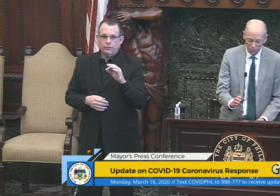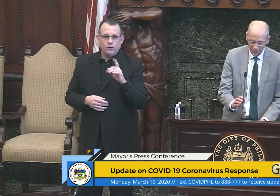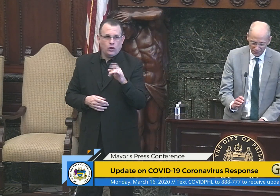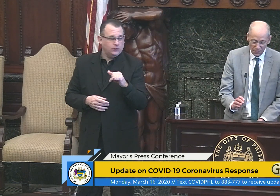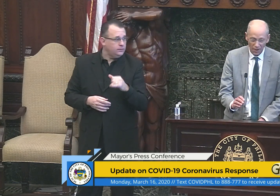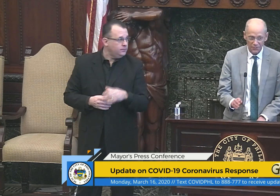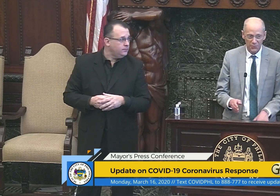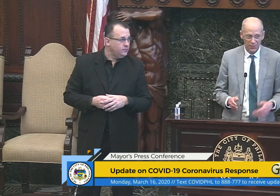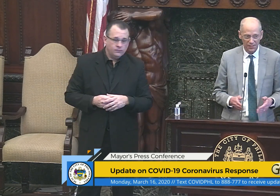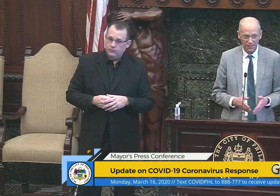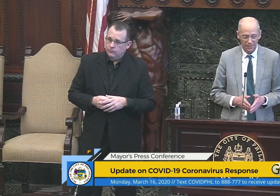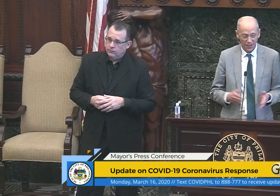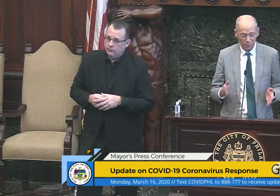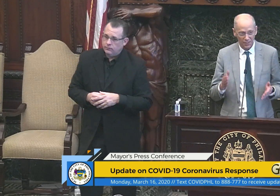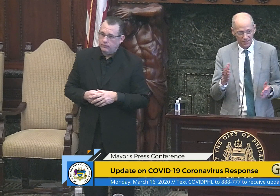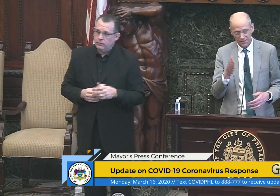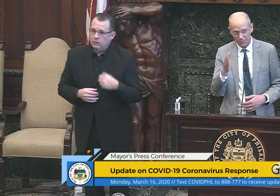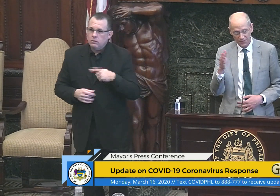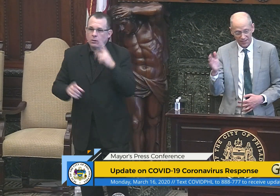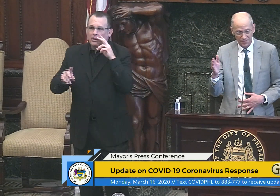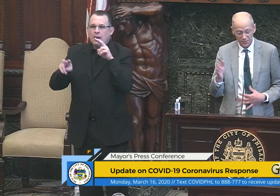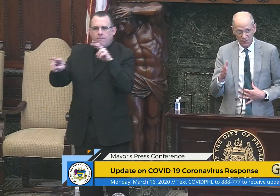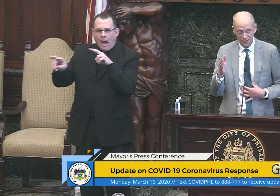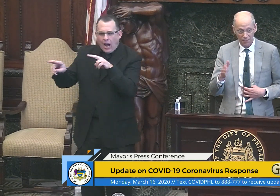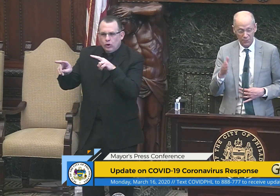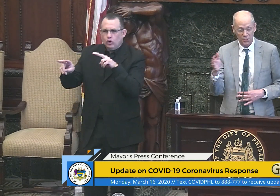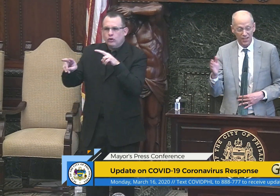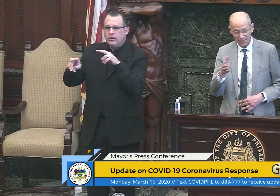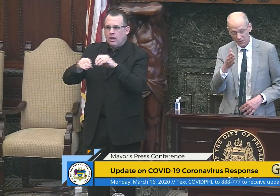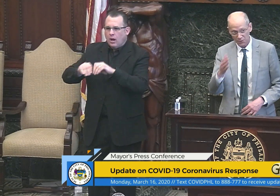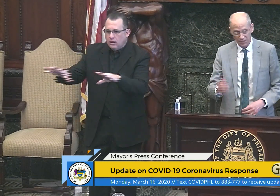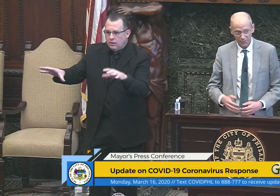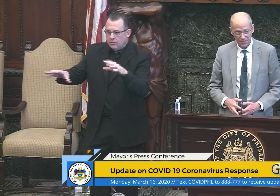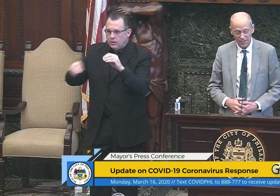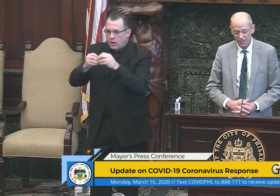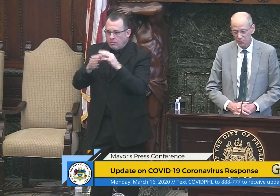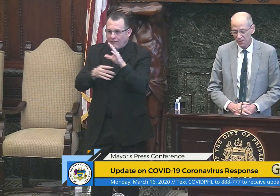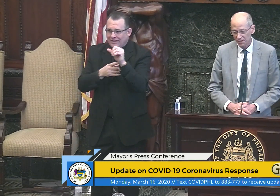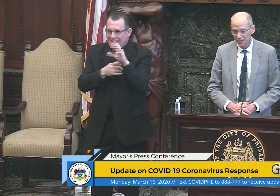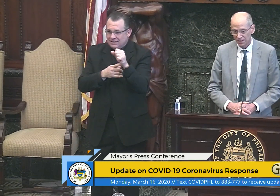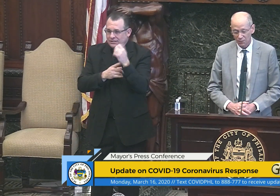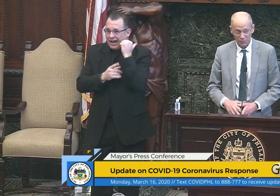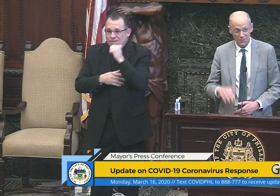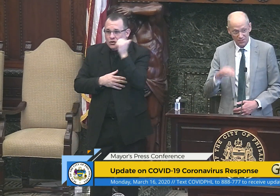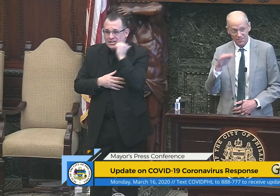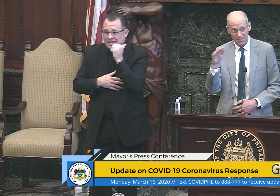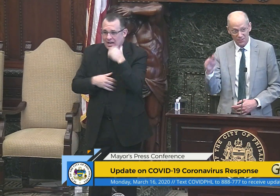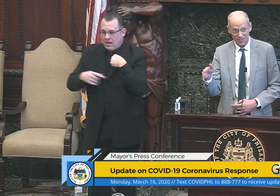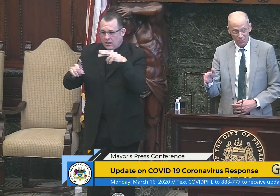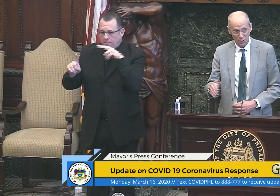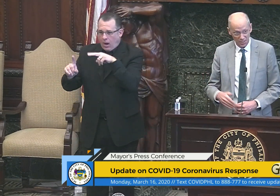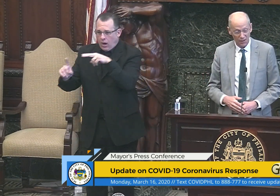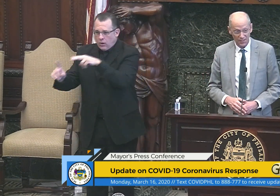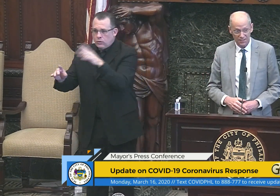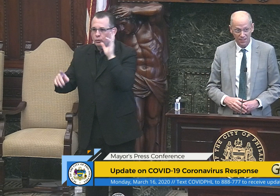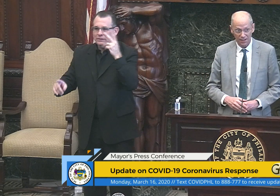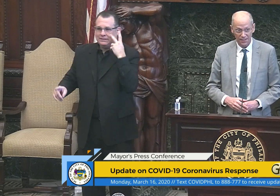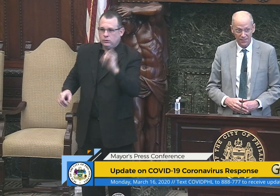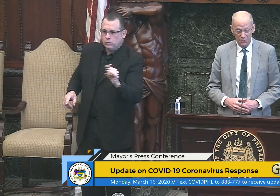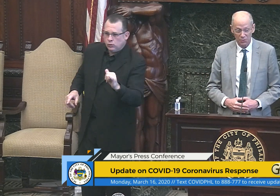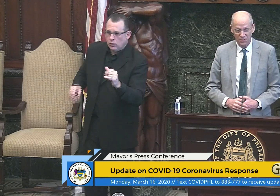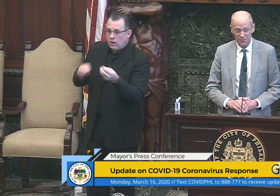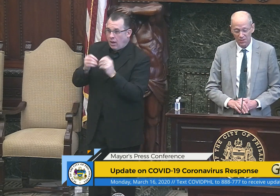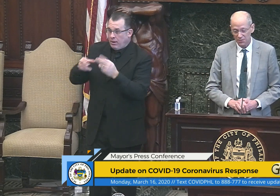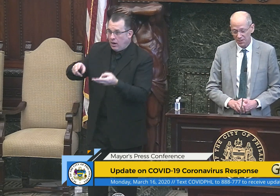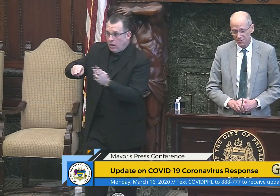So we're going to be monitoring the outbreak, the number of cases that come per day. You'll be able to see that as well. When we start to see the number go down, that's a sign